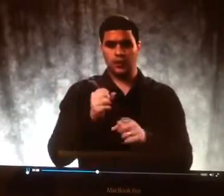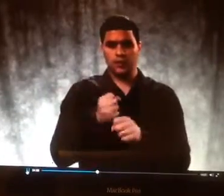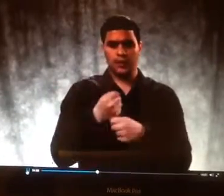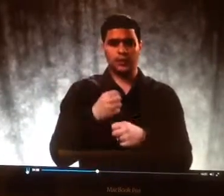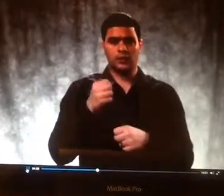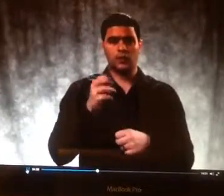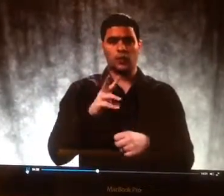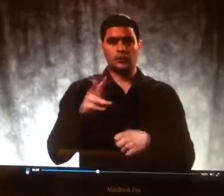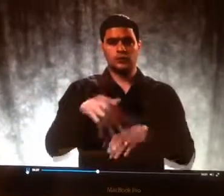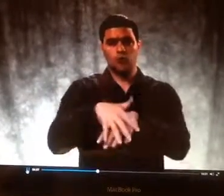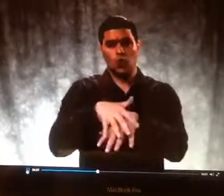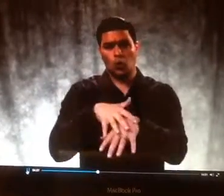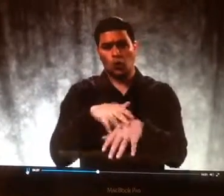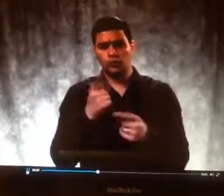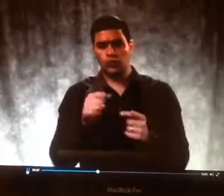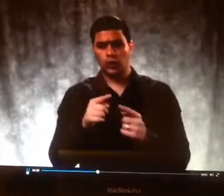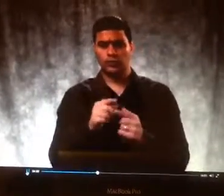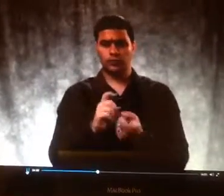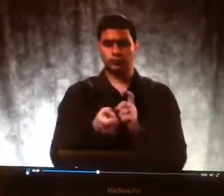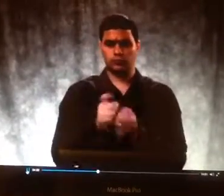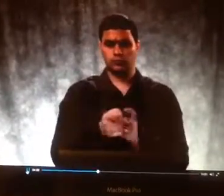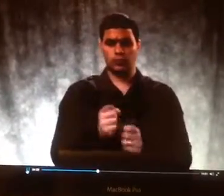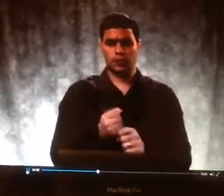or just anything that makes the website slower. And so he